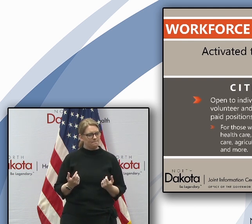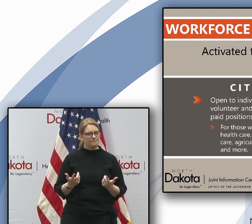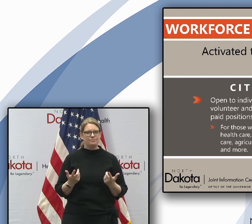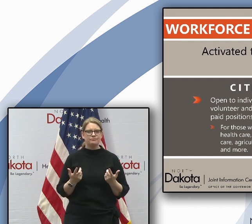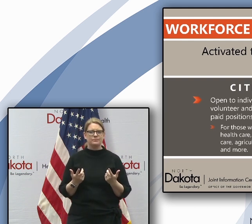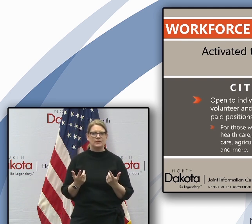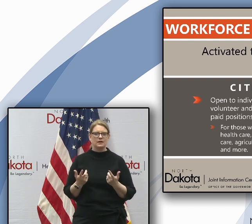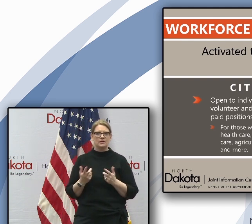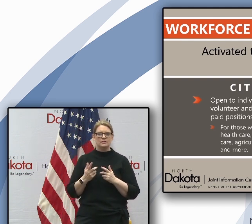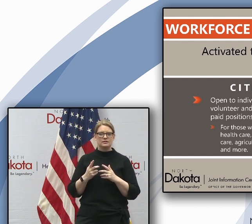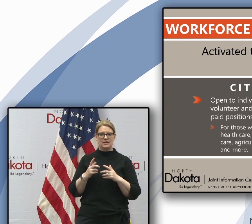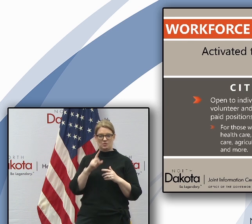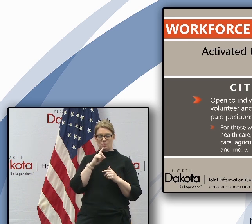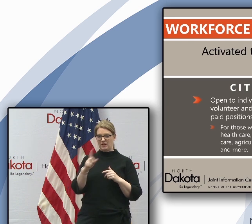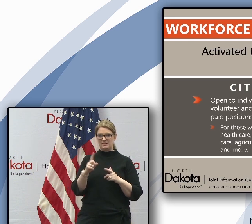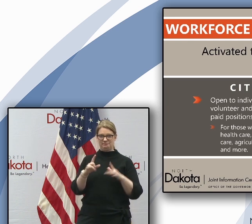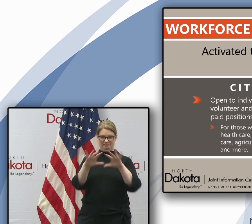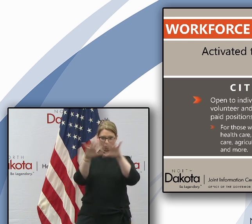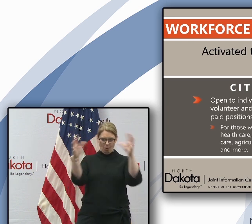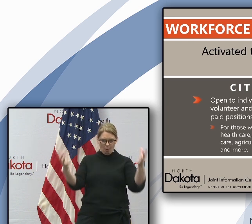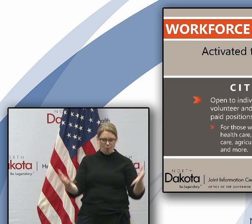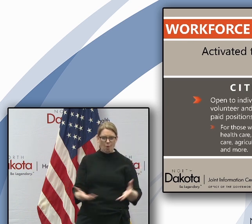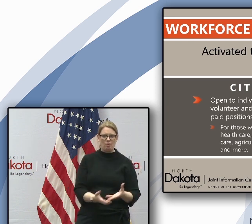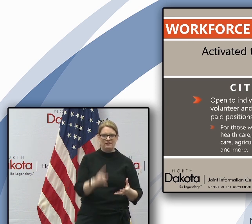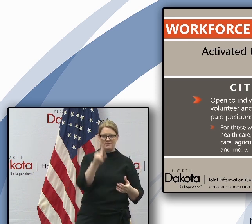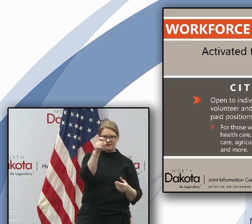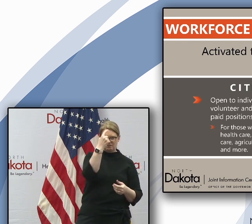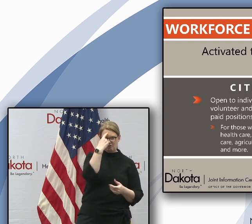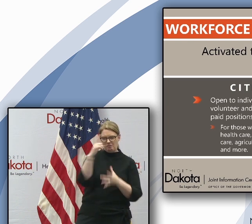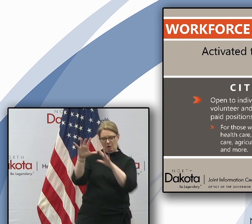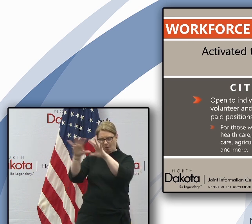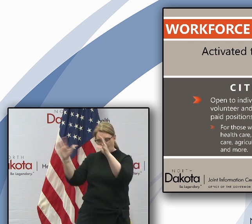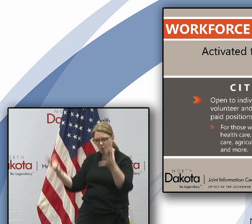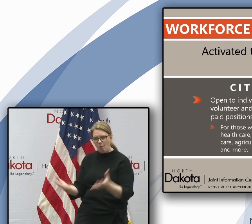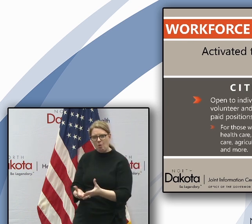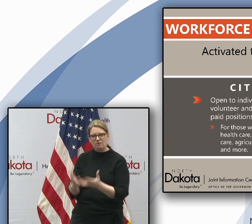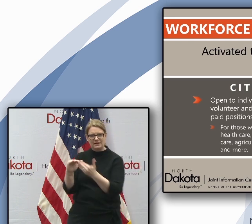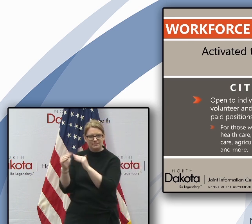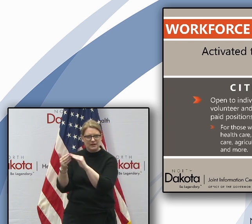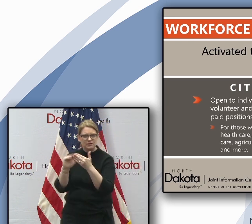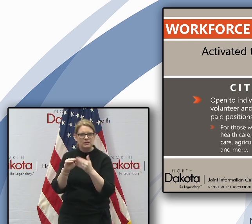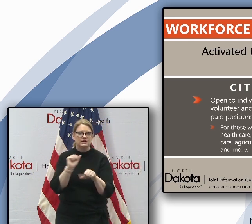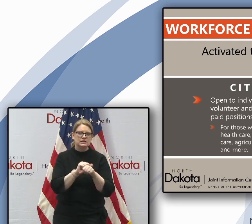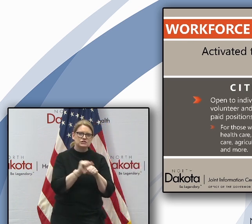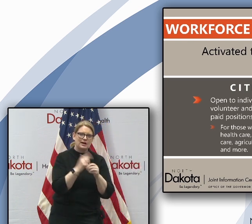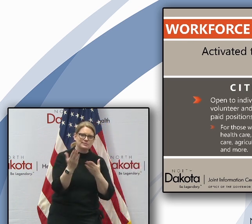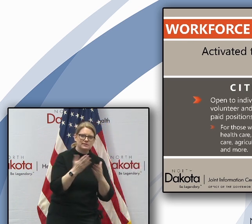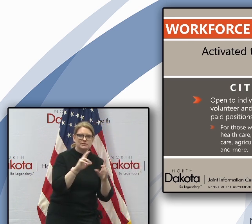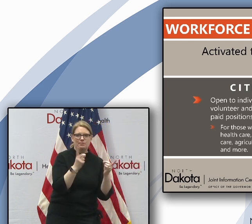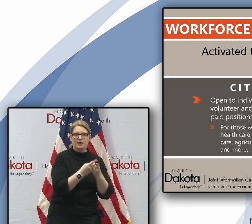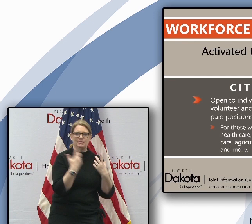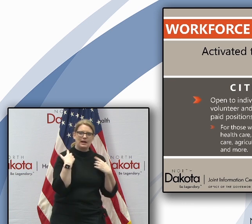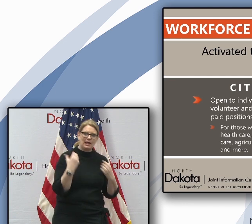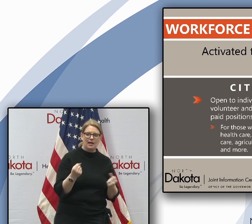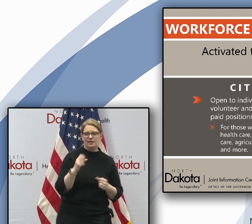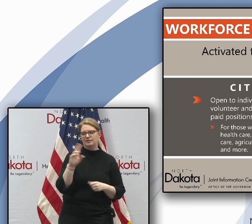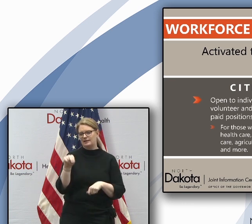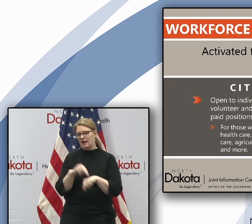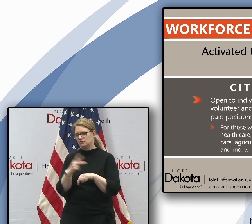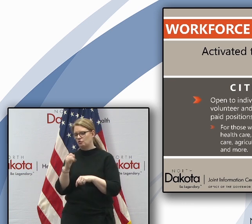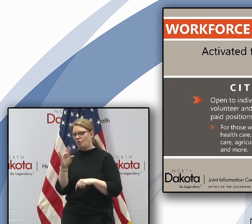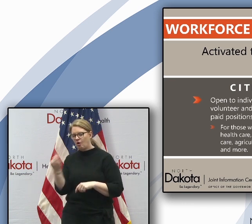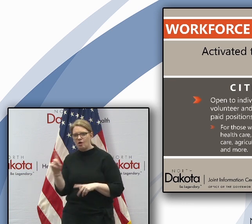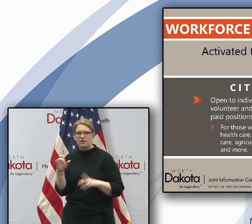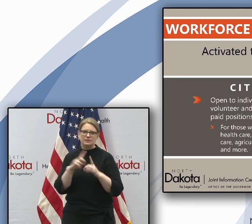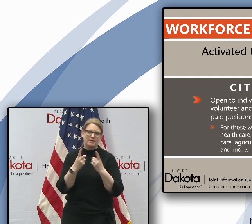again, the whole of government, whole of community approach to this thing. Job Service, Department of Health, Department of Labor, the National Guard, the